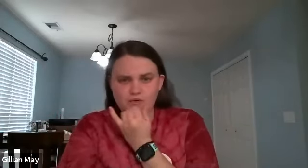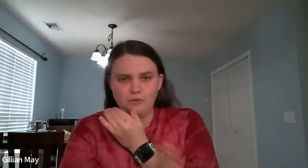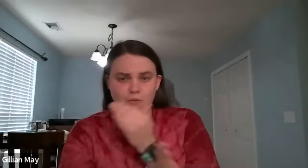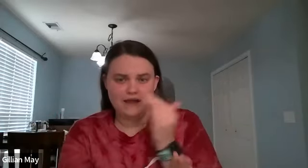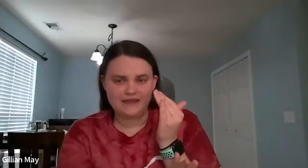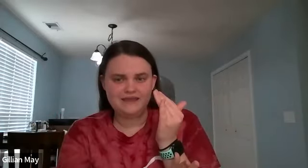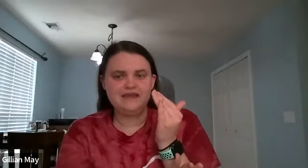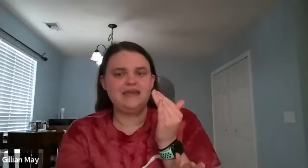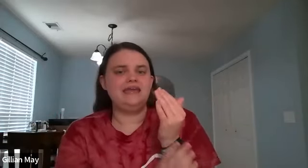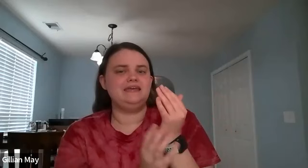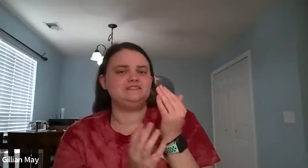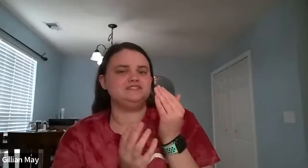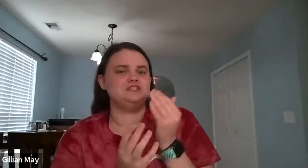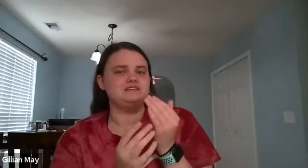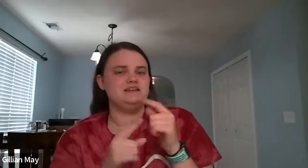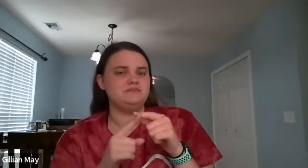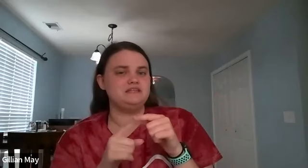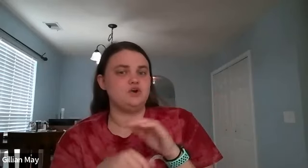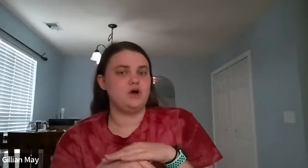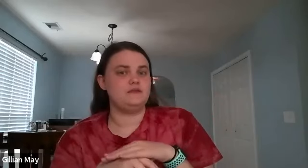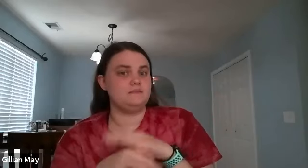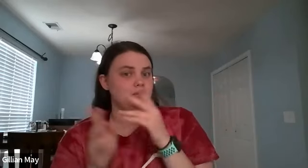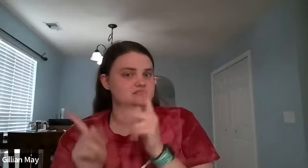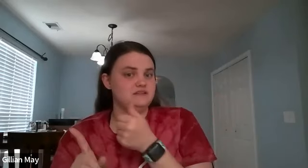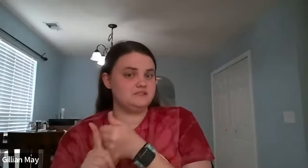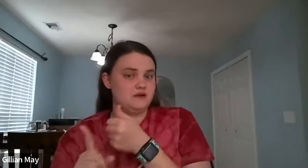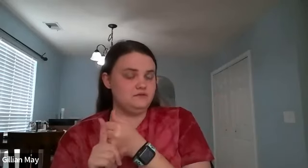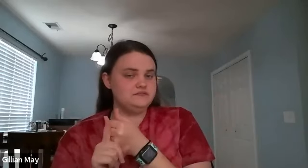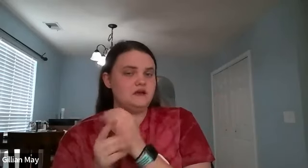wrong way. It's just kind of depends on the person themselves.